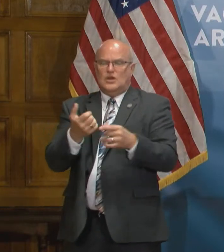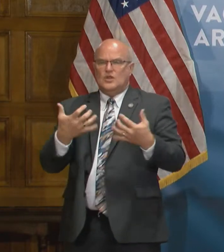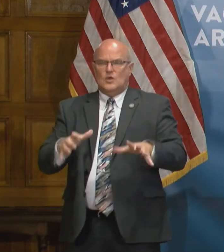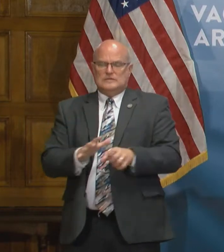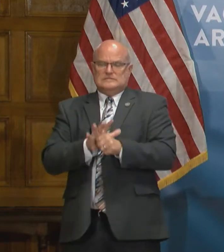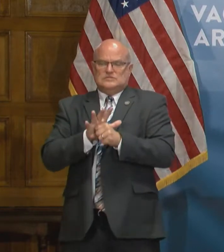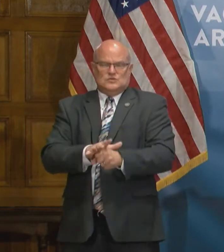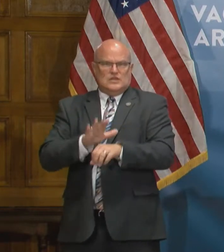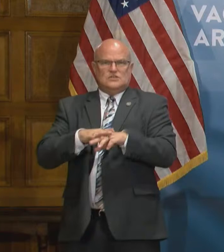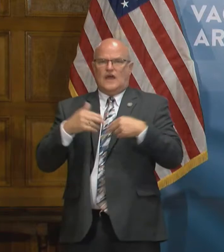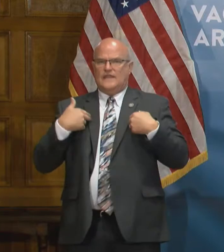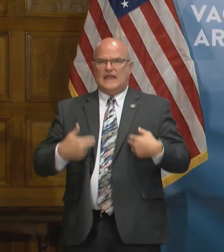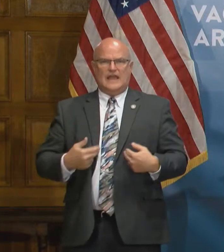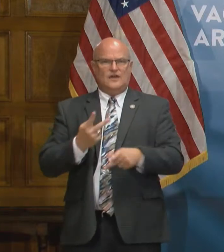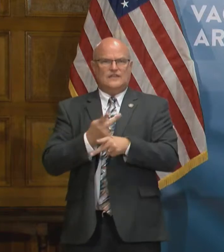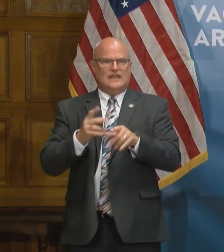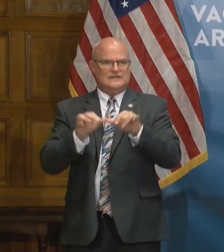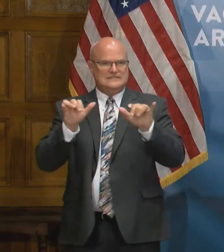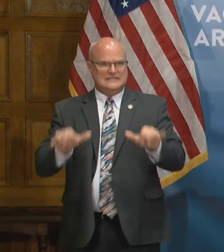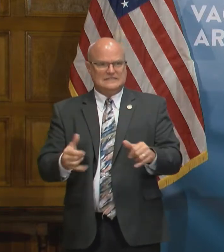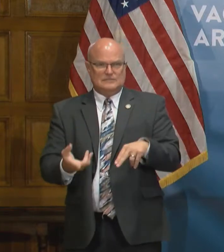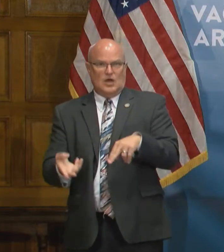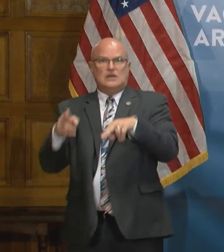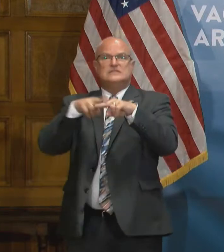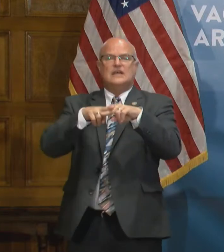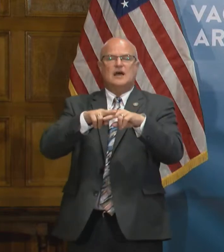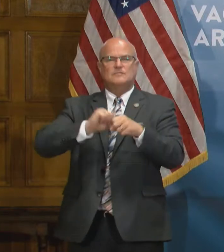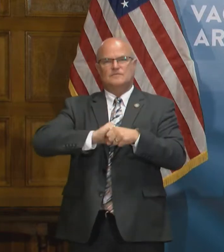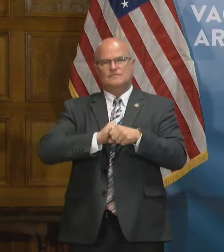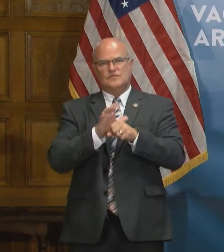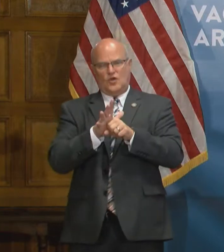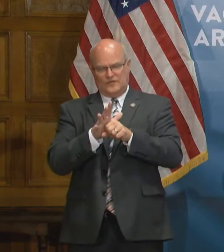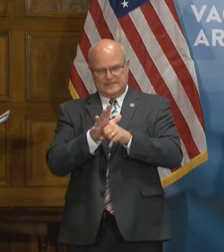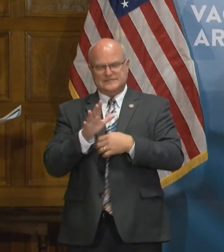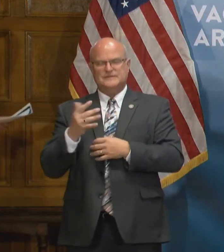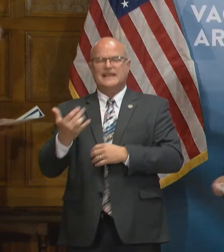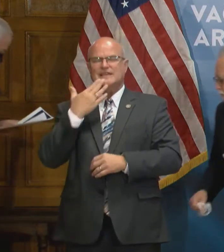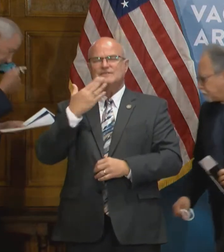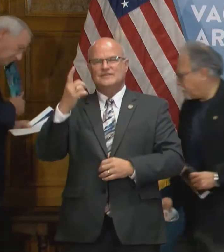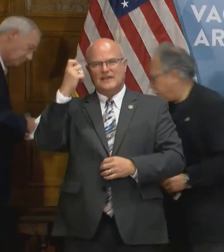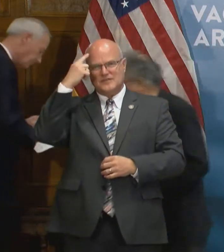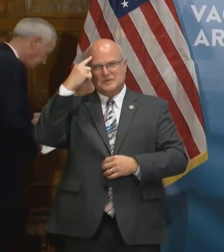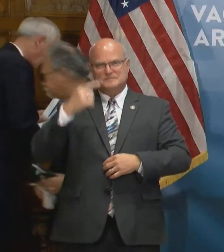extra stress on our healthcare system on top of COVID. So thank you again, Governor.